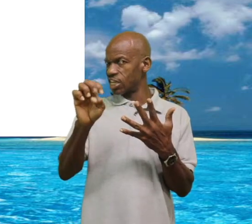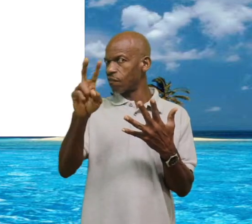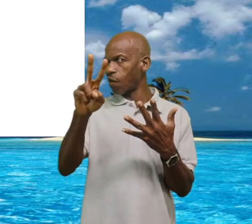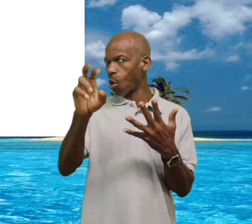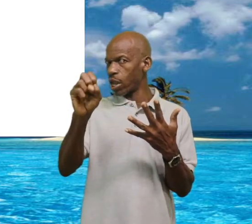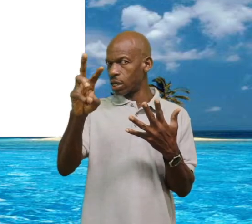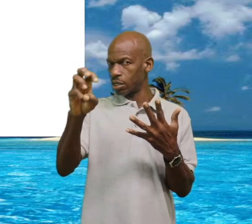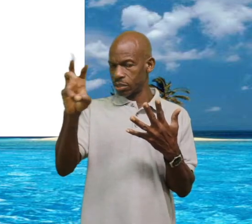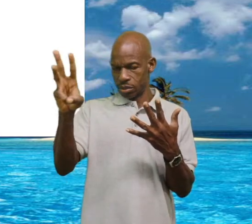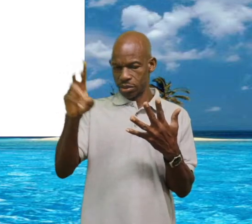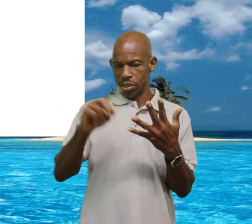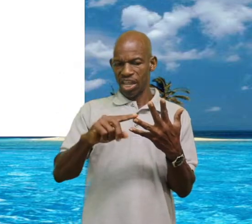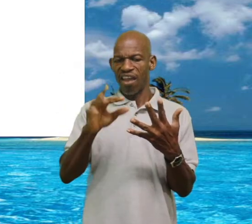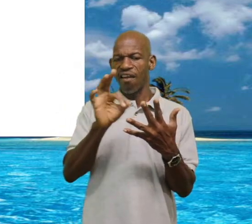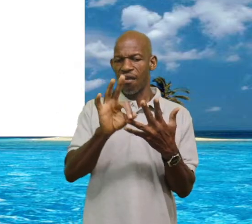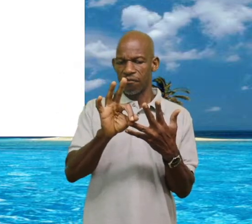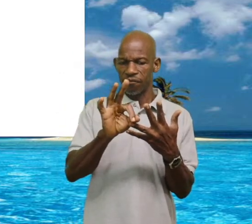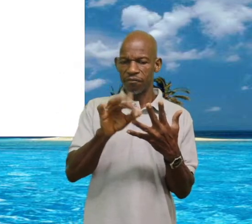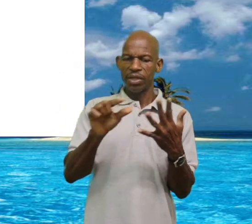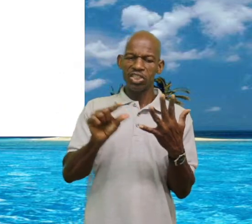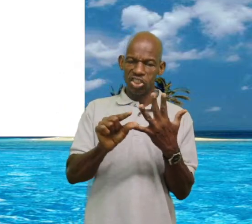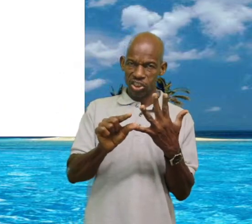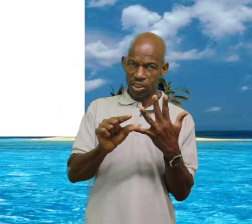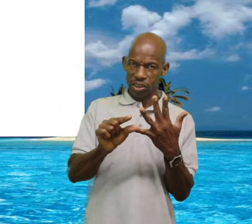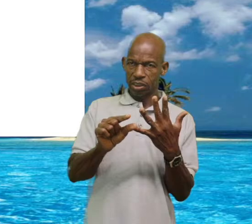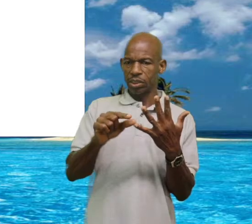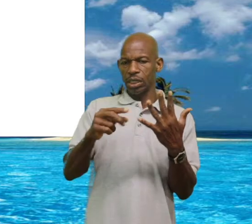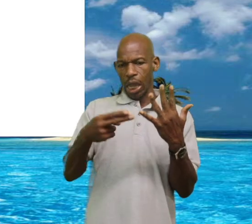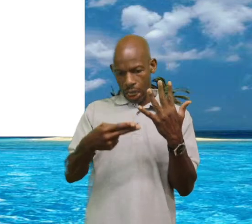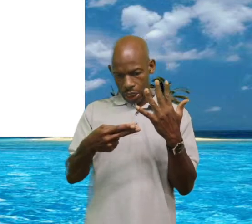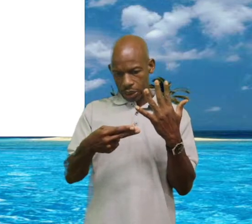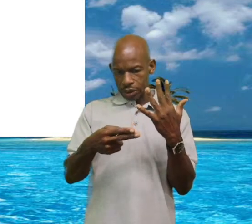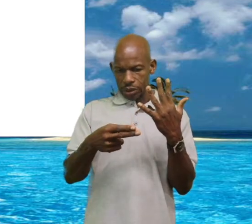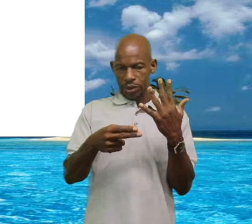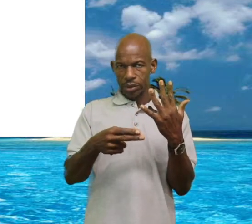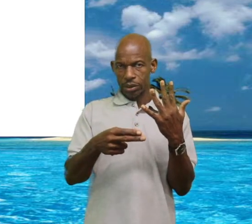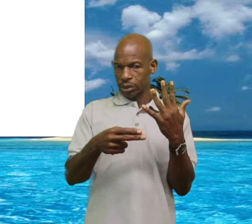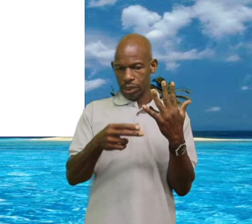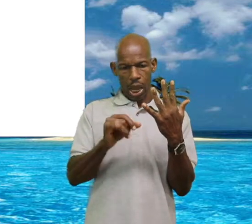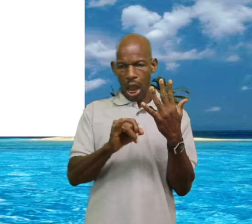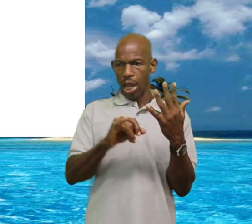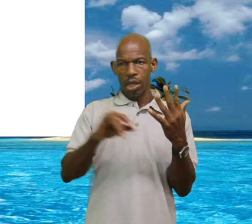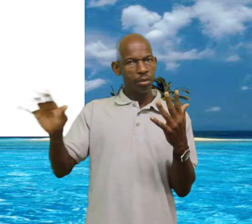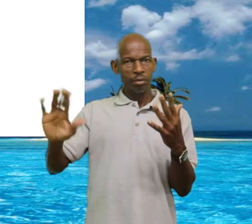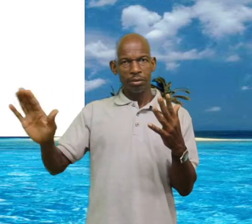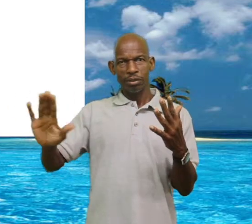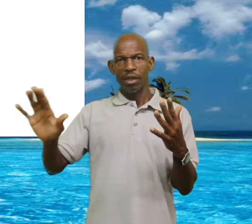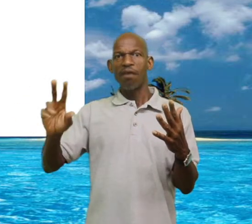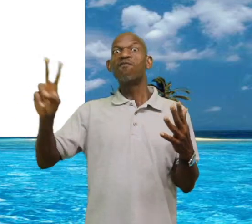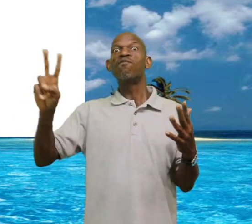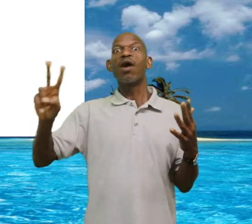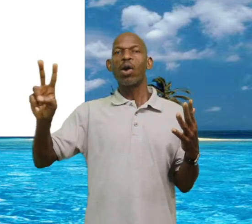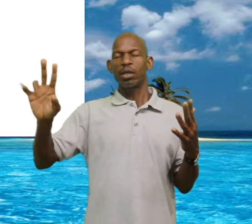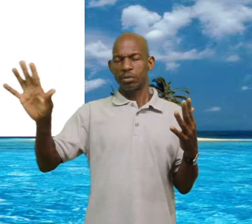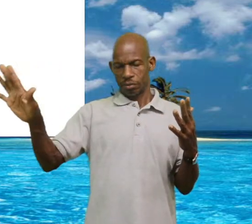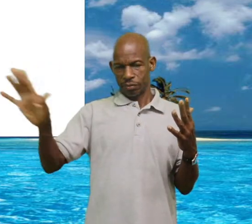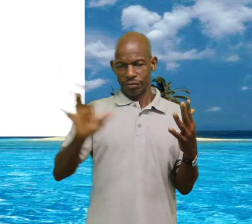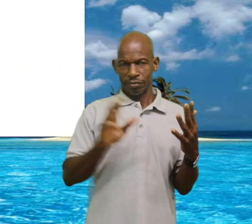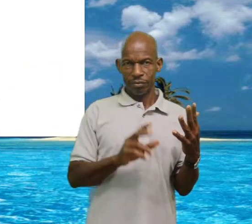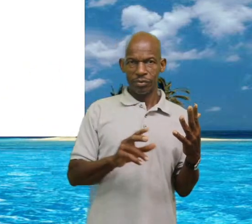F, G, H, not the I, not the I, J,